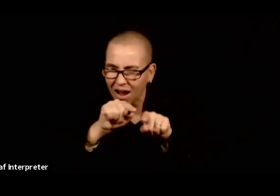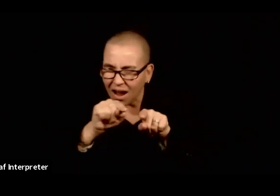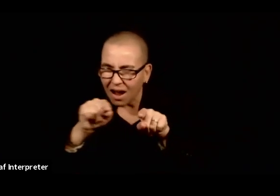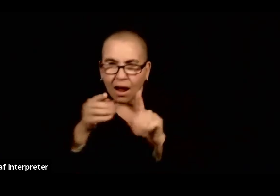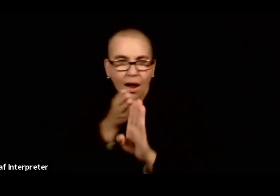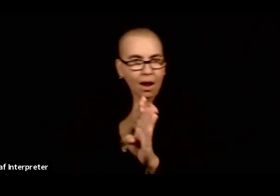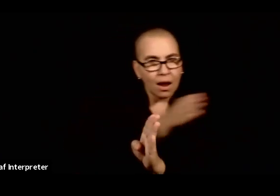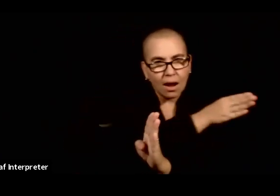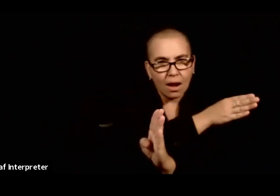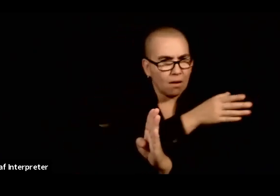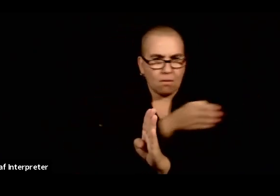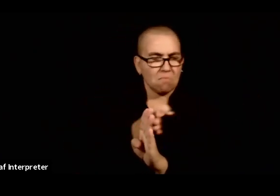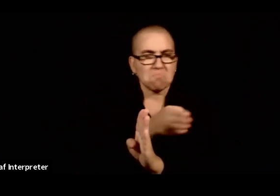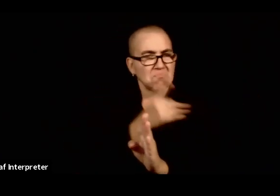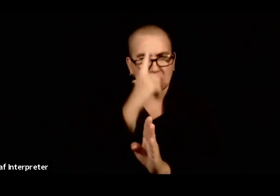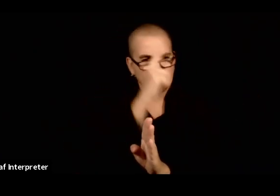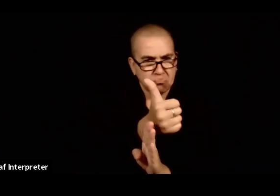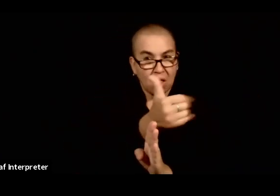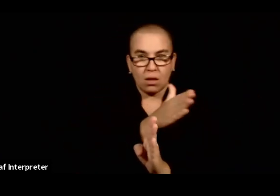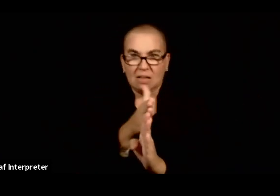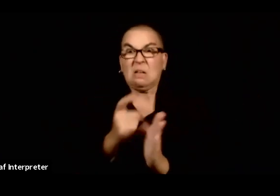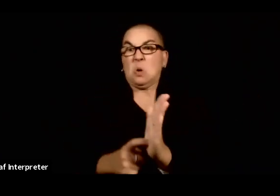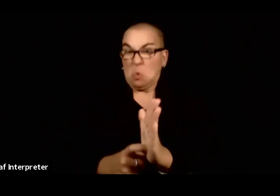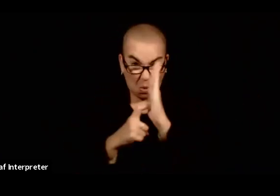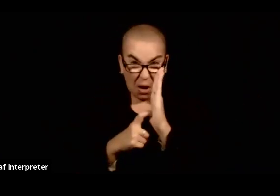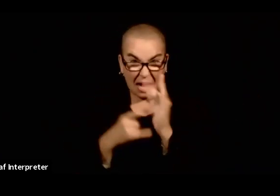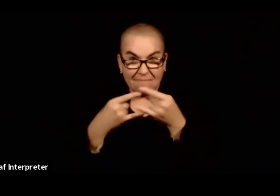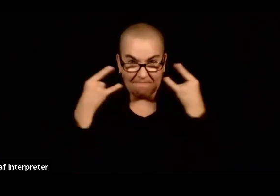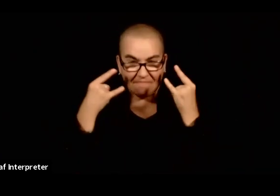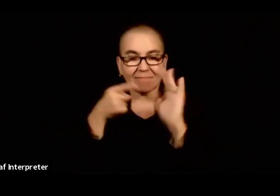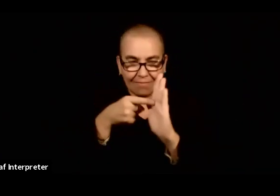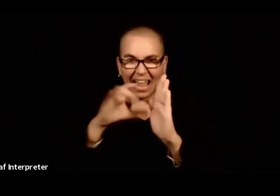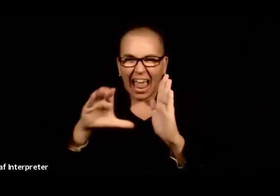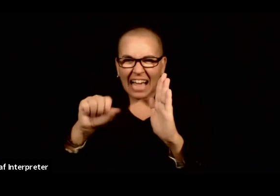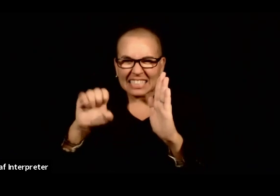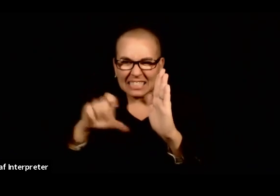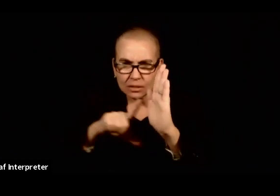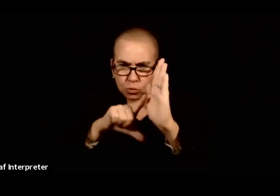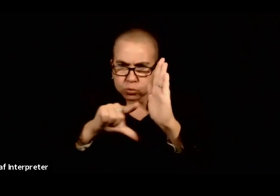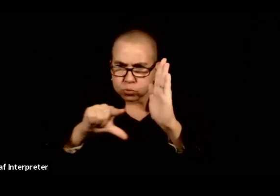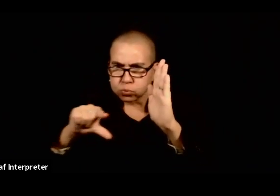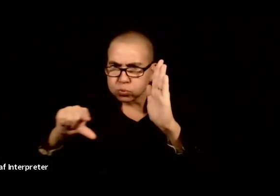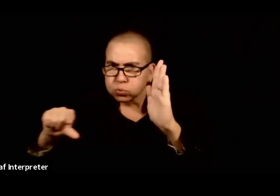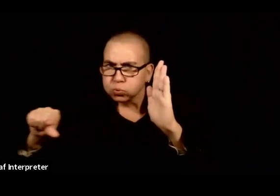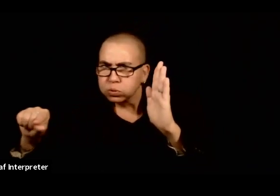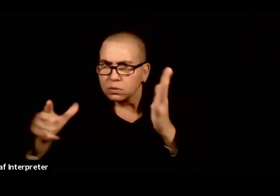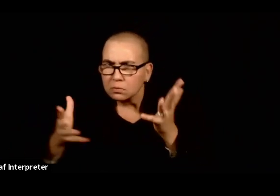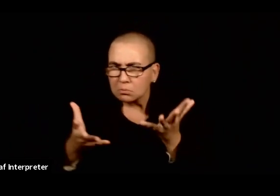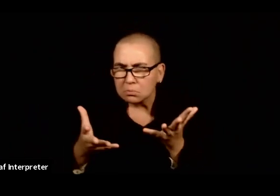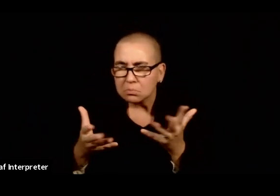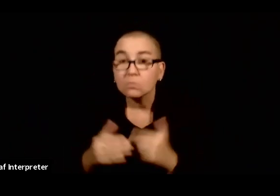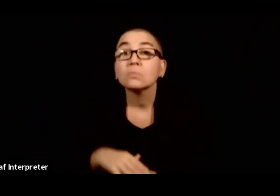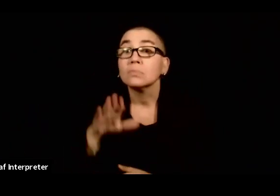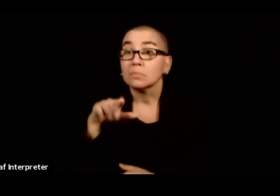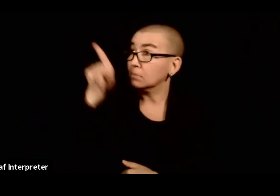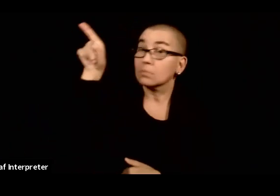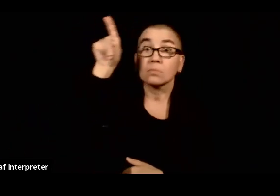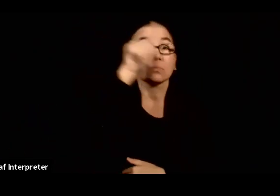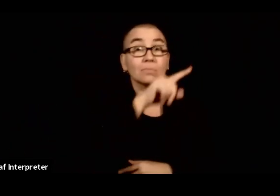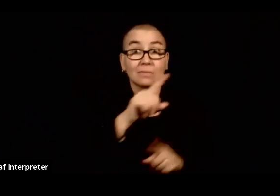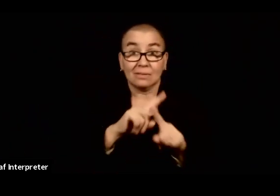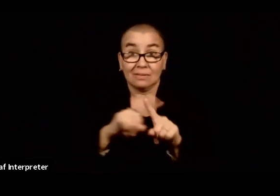different from other jurisdictions that have seen measurable impacts of mask wearing. But